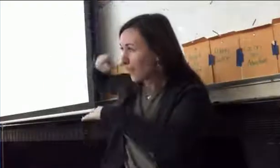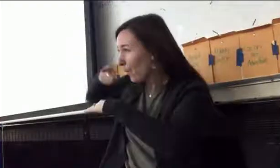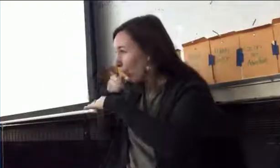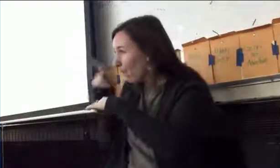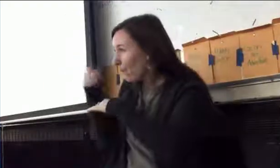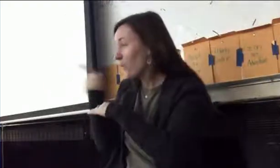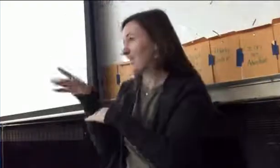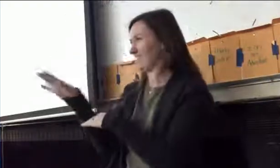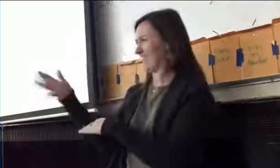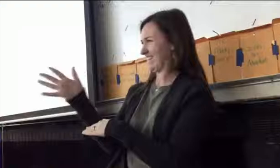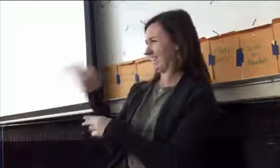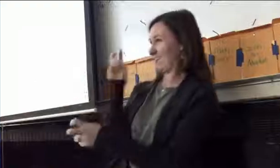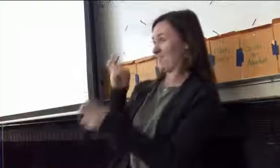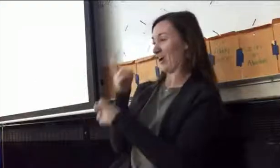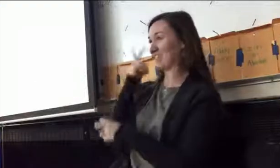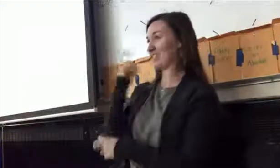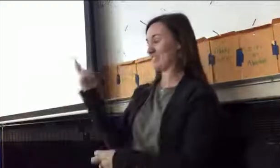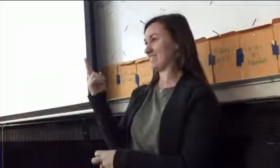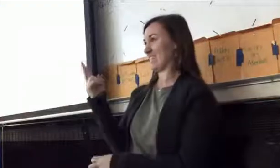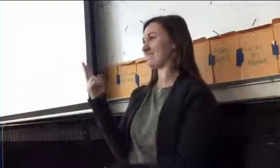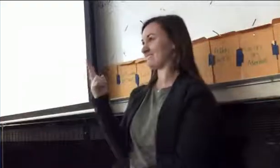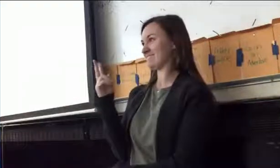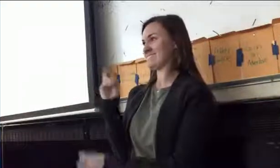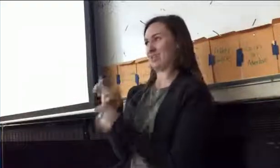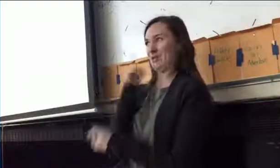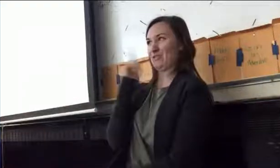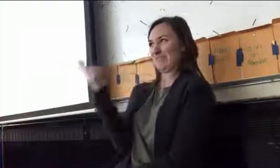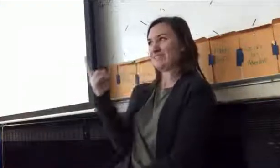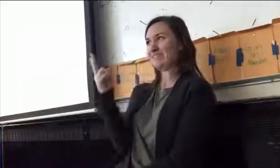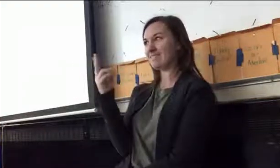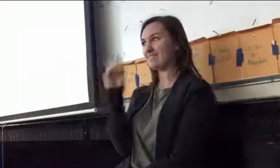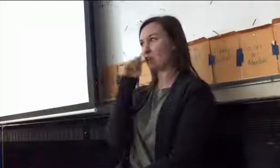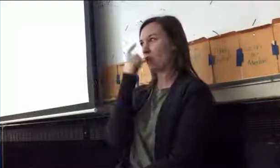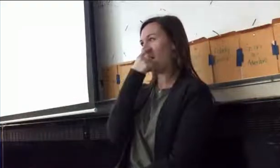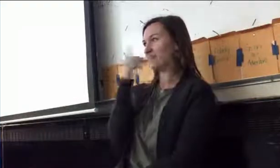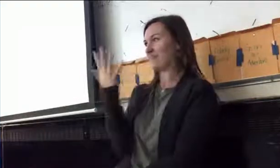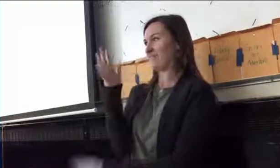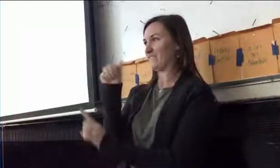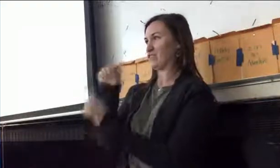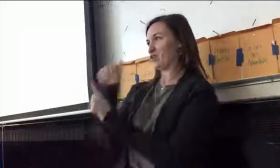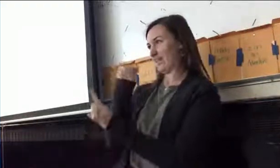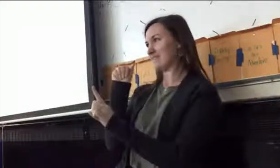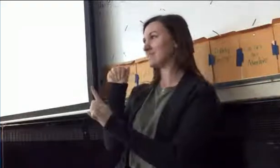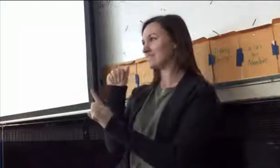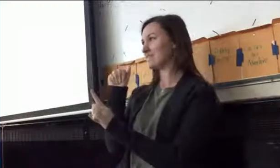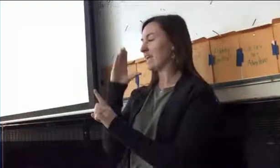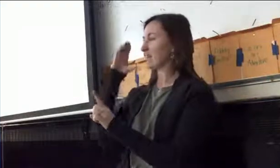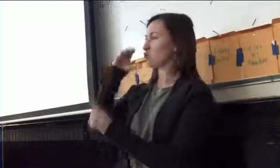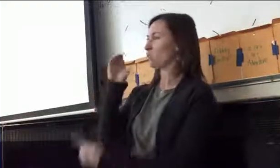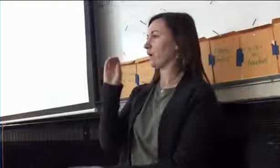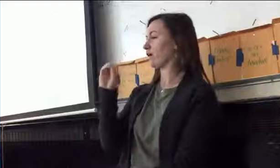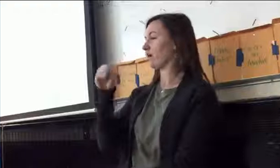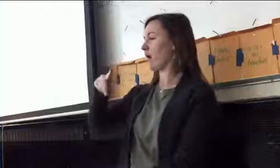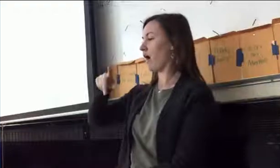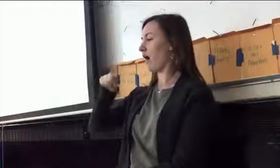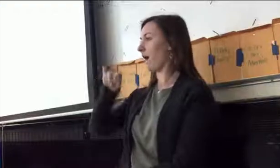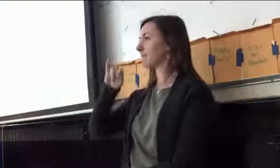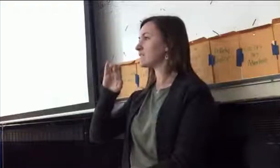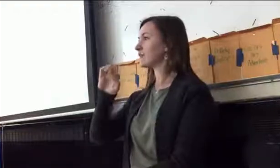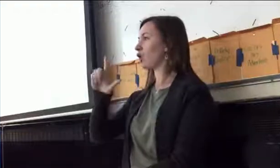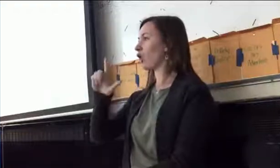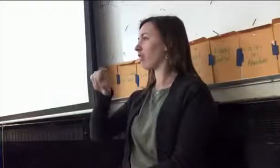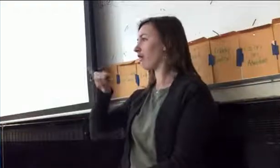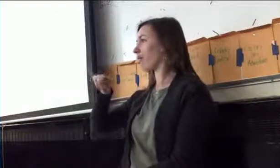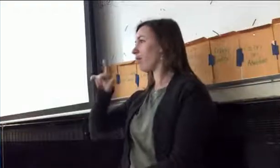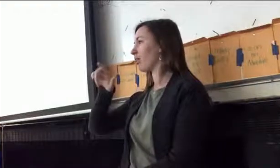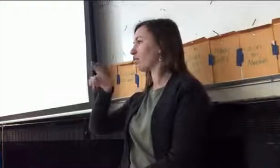bit trippy on this one, I understand. But, yeah, it's a weird optical illusion. Okay? But if